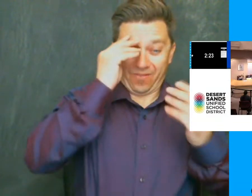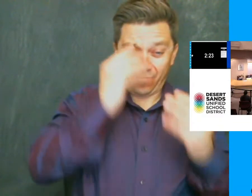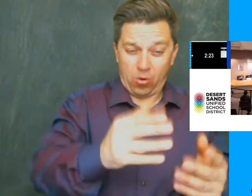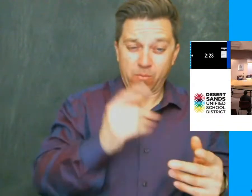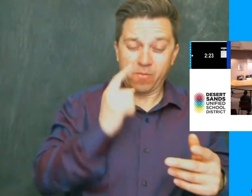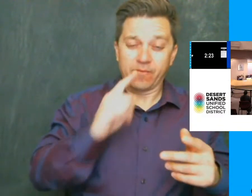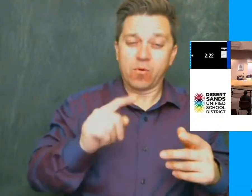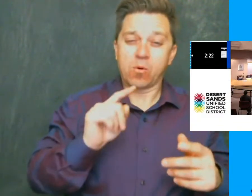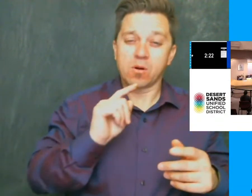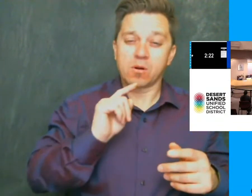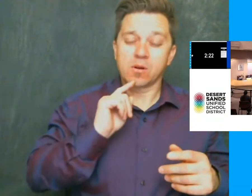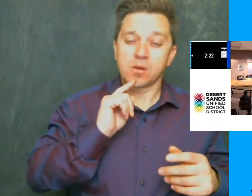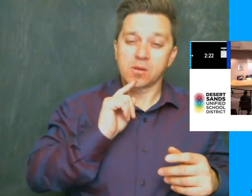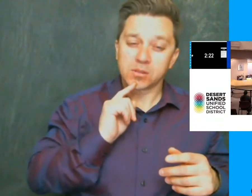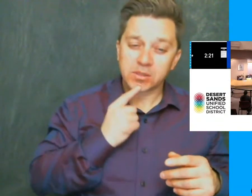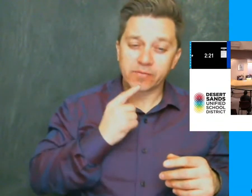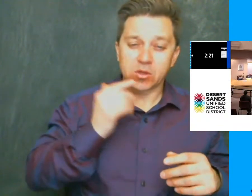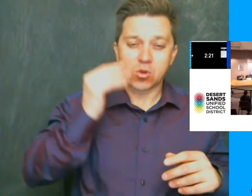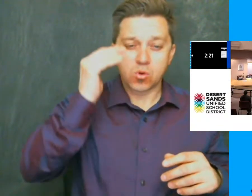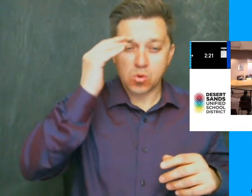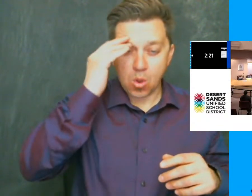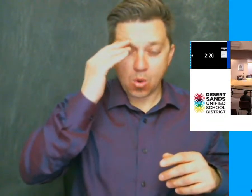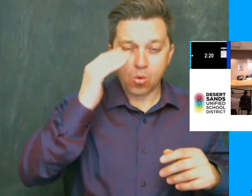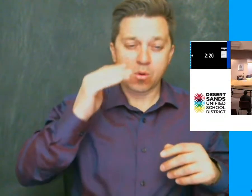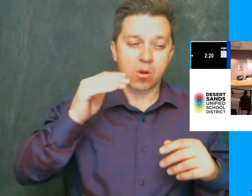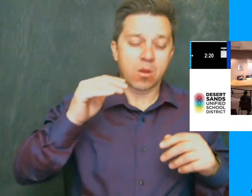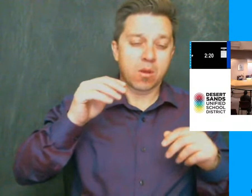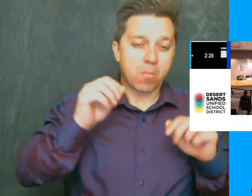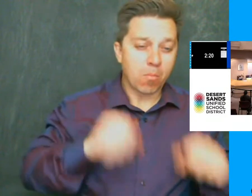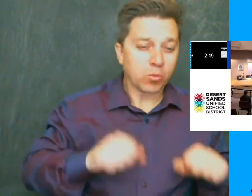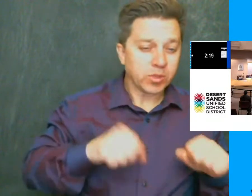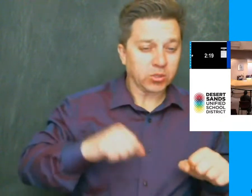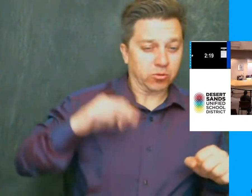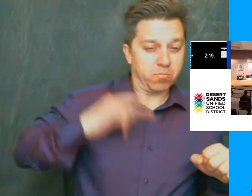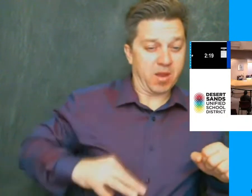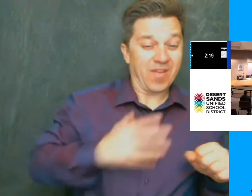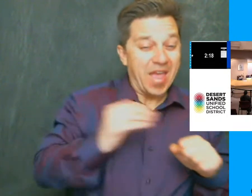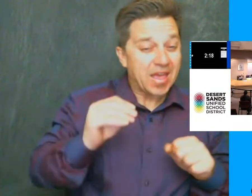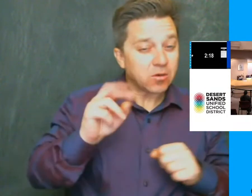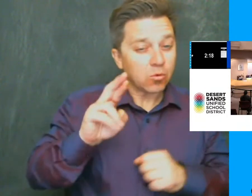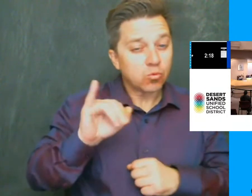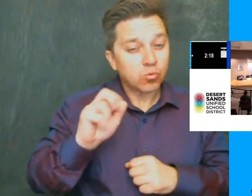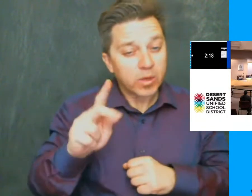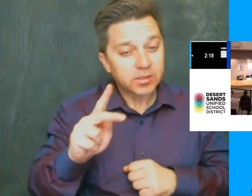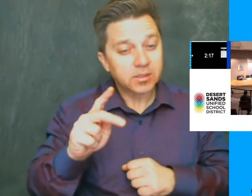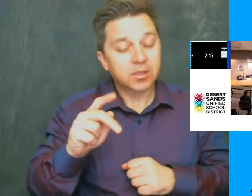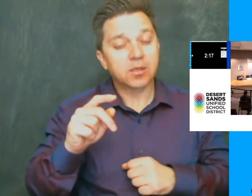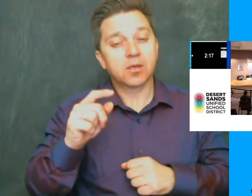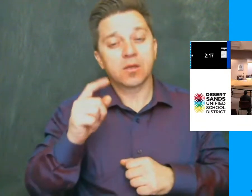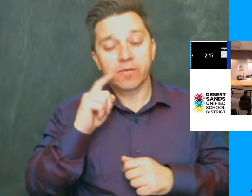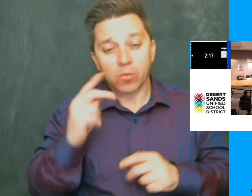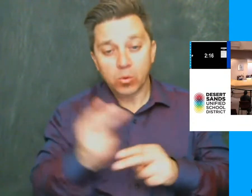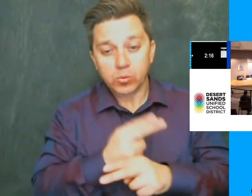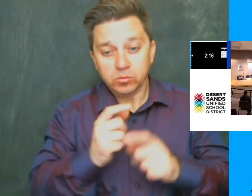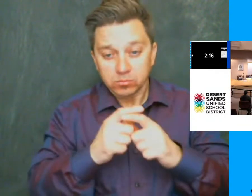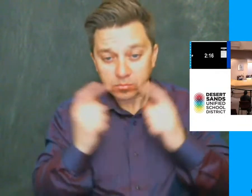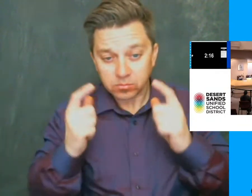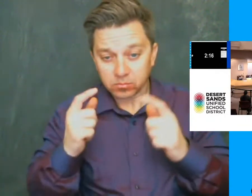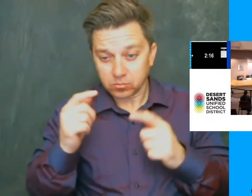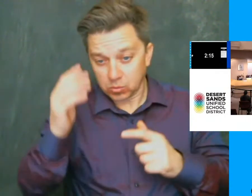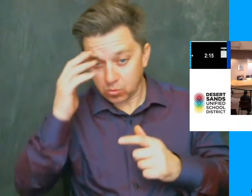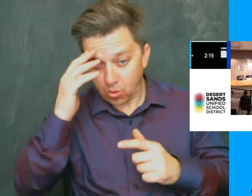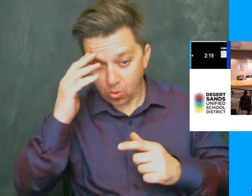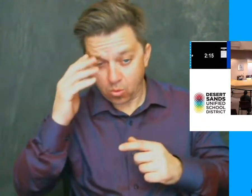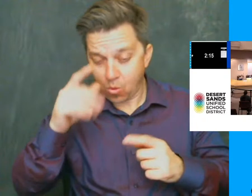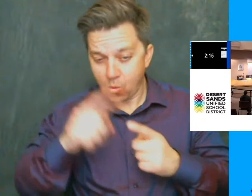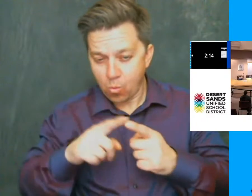significant known and potential benefits and risks of such use and of the extent to which such benefits and risks are